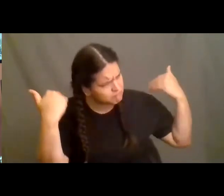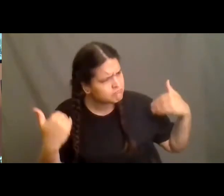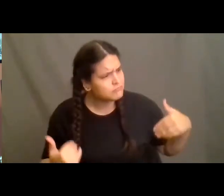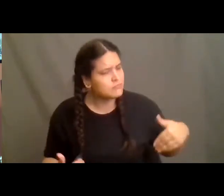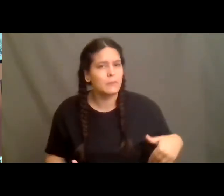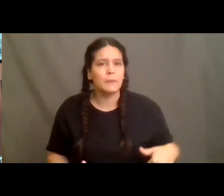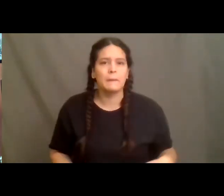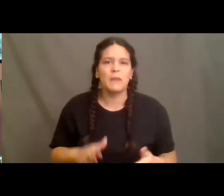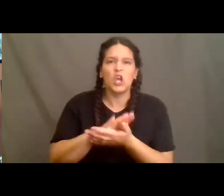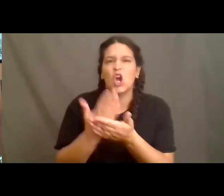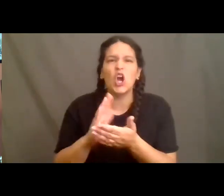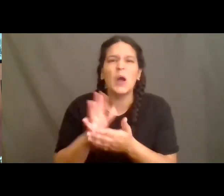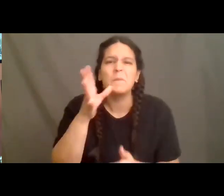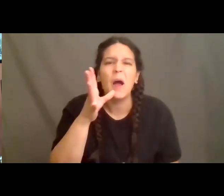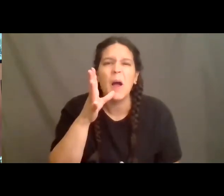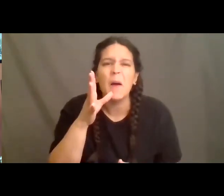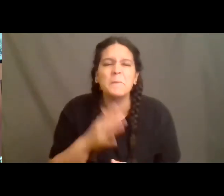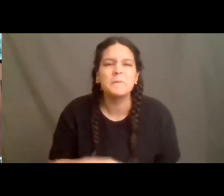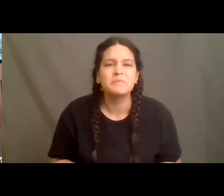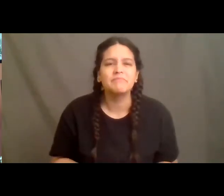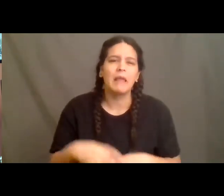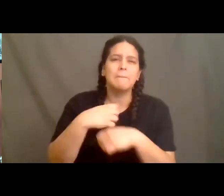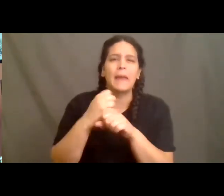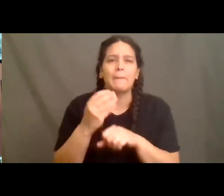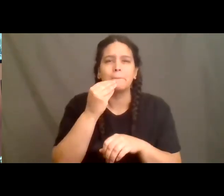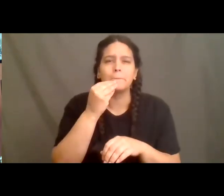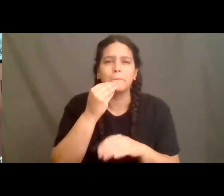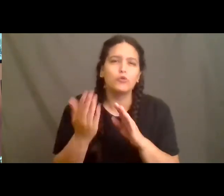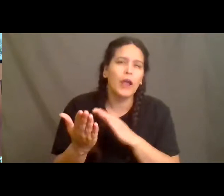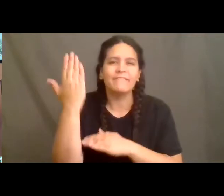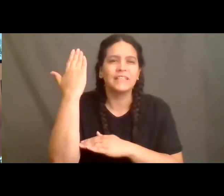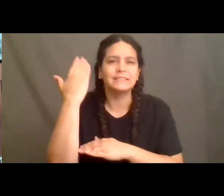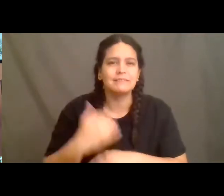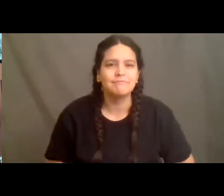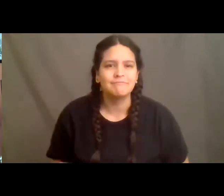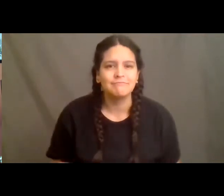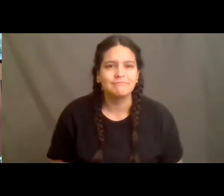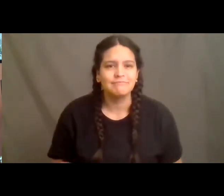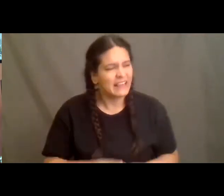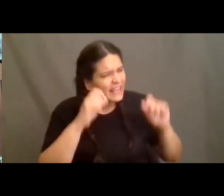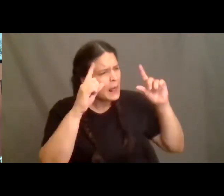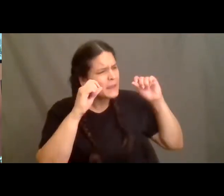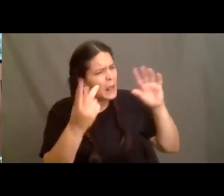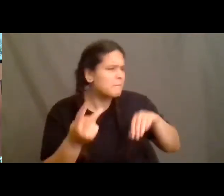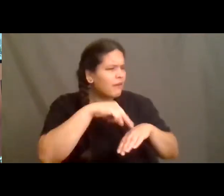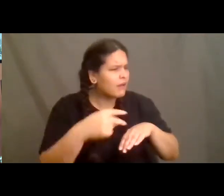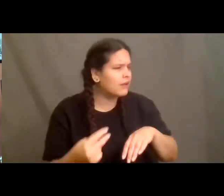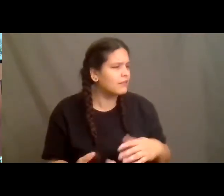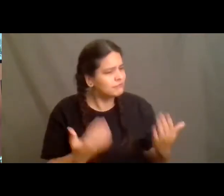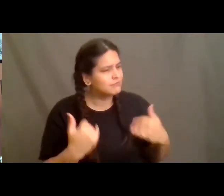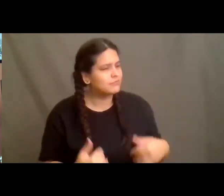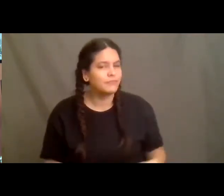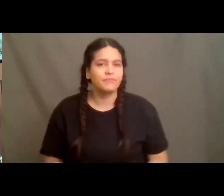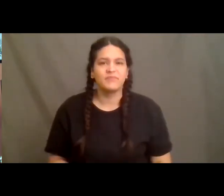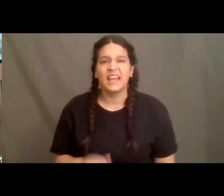He's like, cook, mom, make breakfast, you know. And so he tells us, get up. And so he's like a little